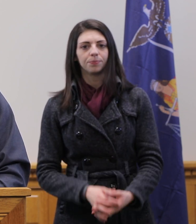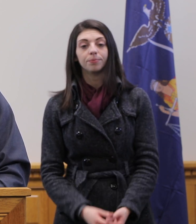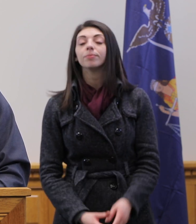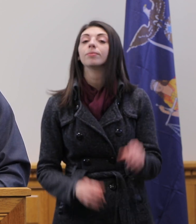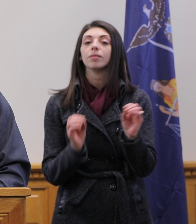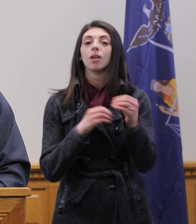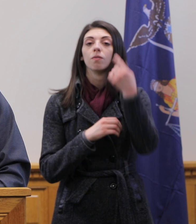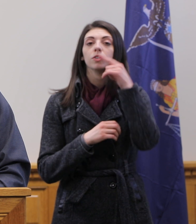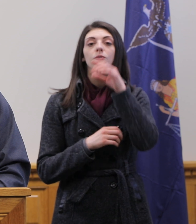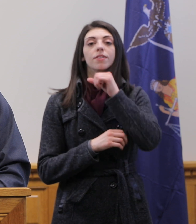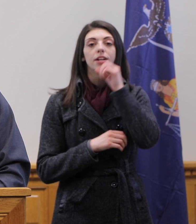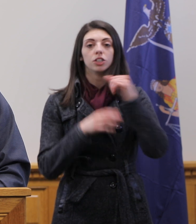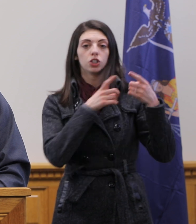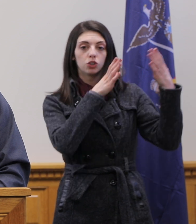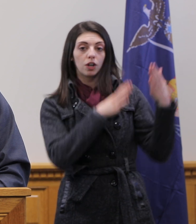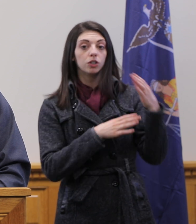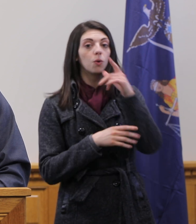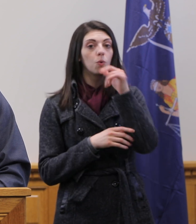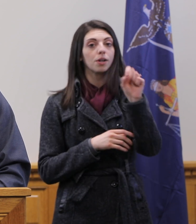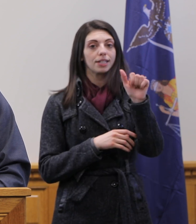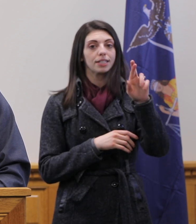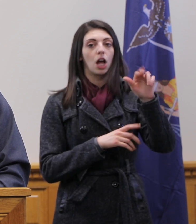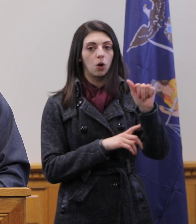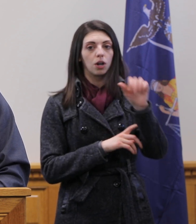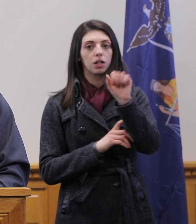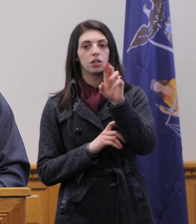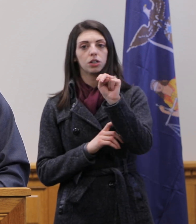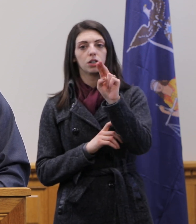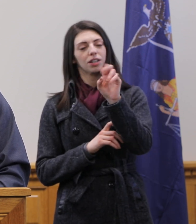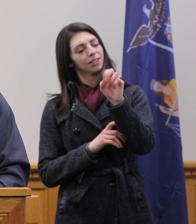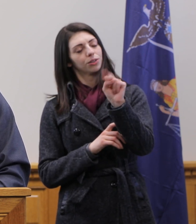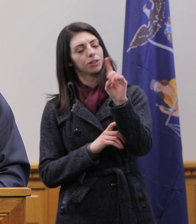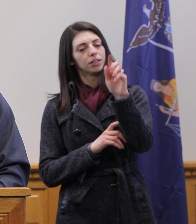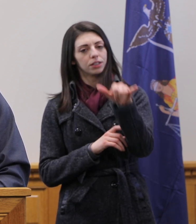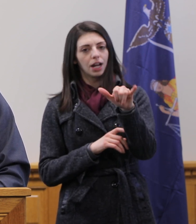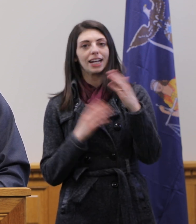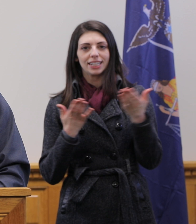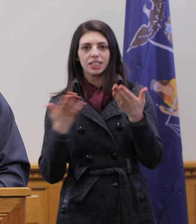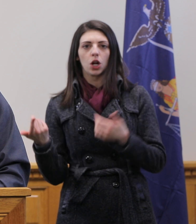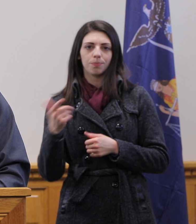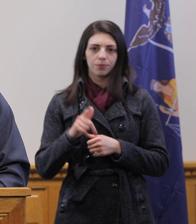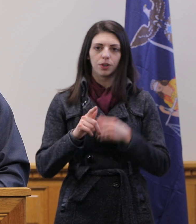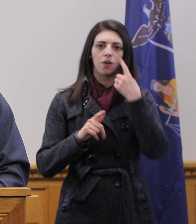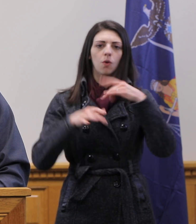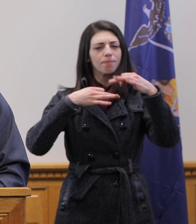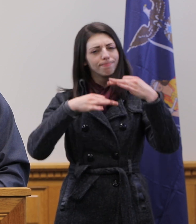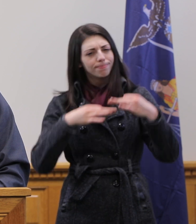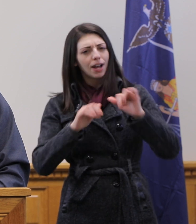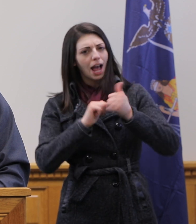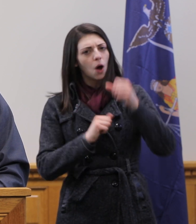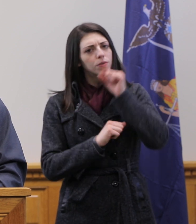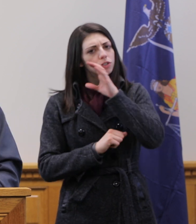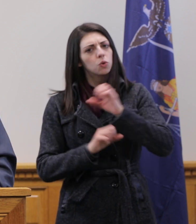Our Office for the Aging Director, Sarah Sunday, is here to share information about how they are helping senior citizens get through the challenges